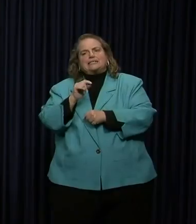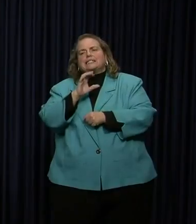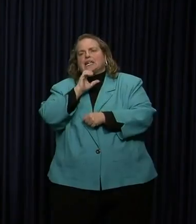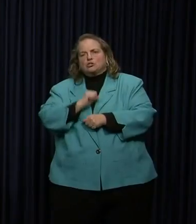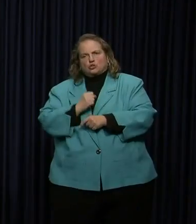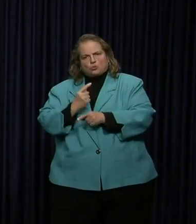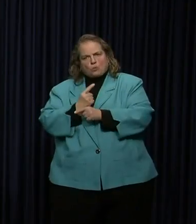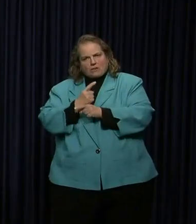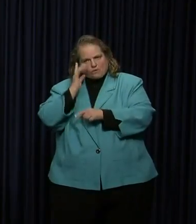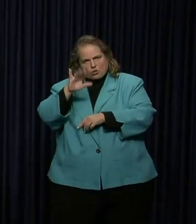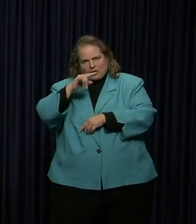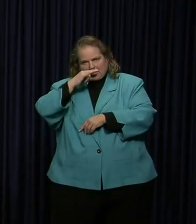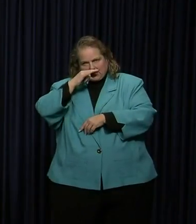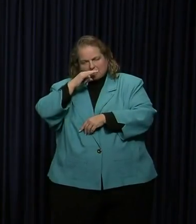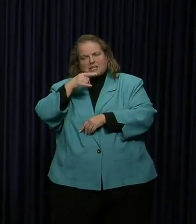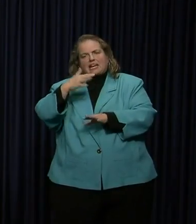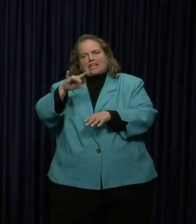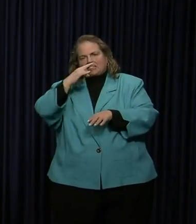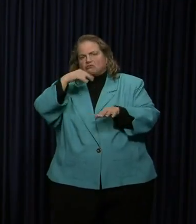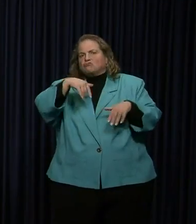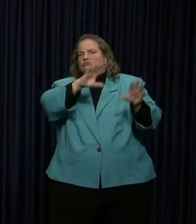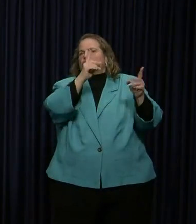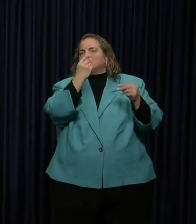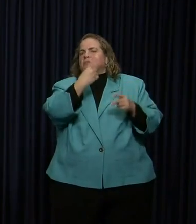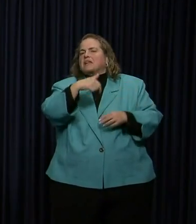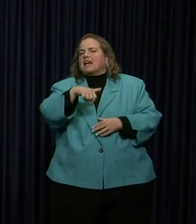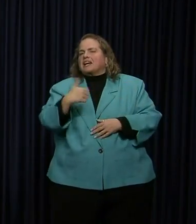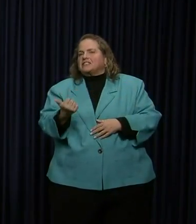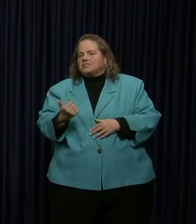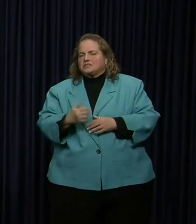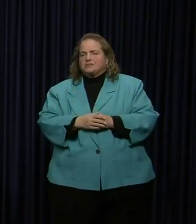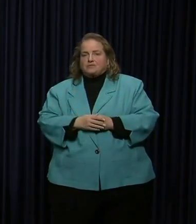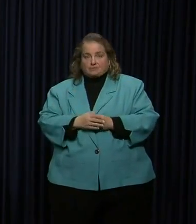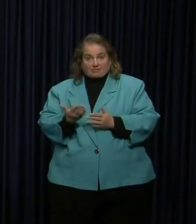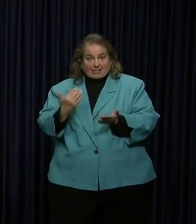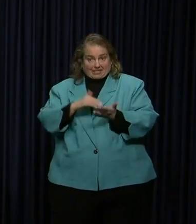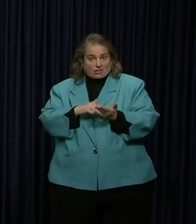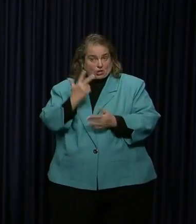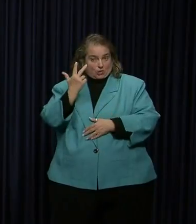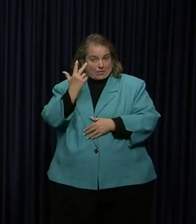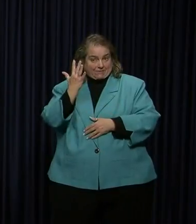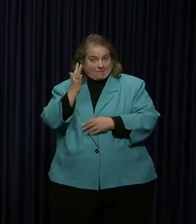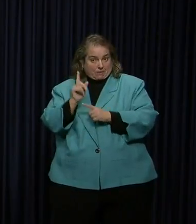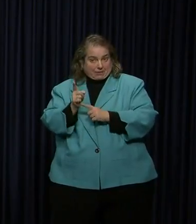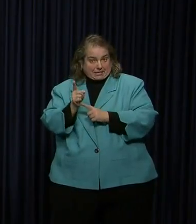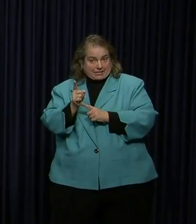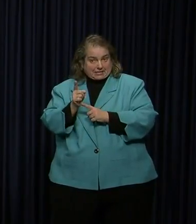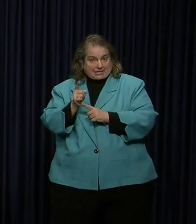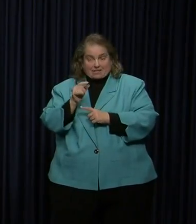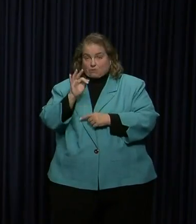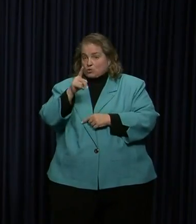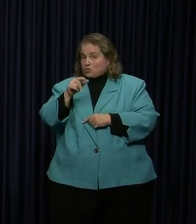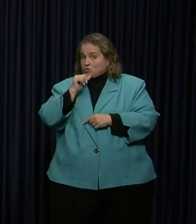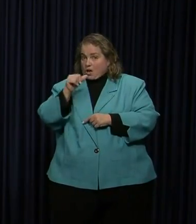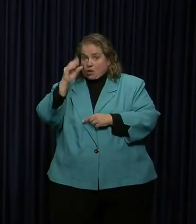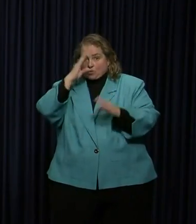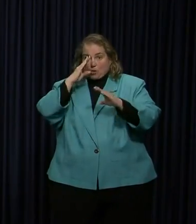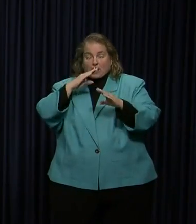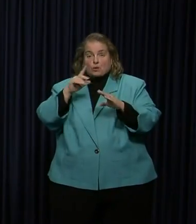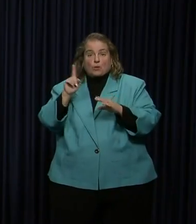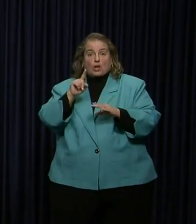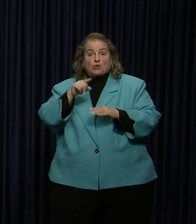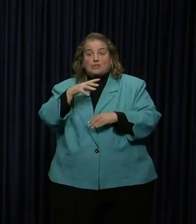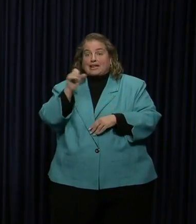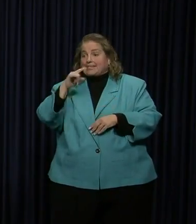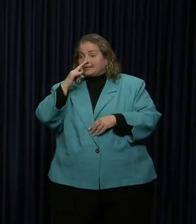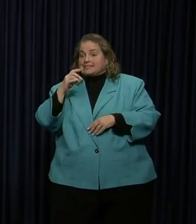appropriate for your kids if they're going to continue to watch. So again, 3 to 5 minutes. If you're not worried about where you're taking your